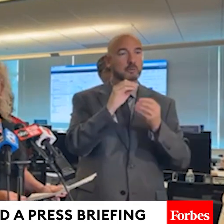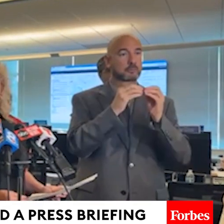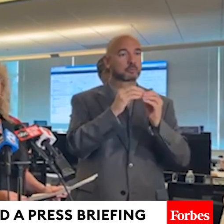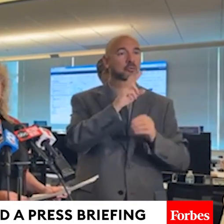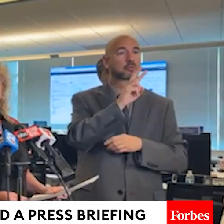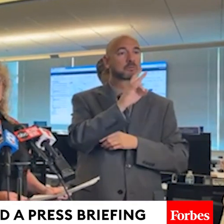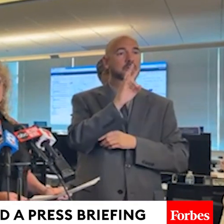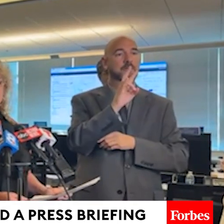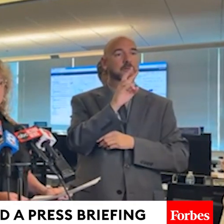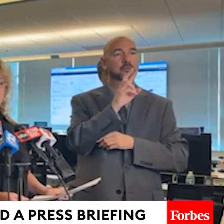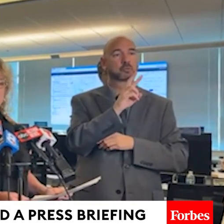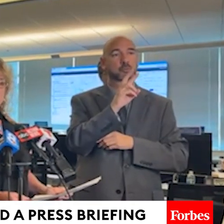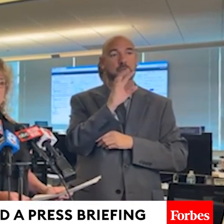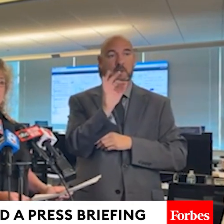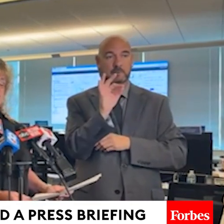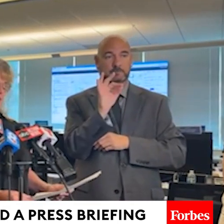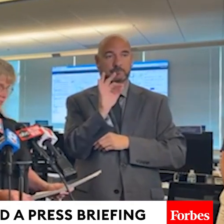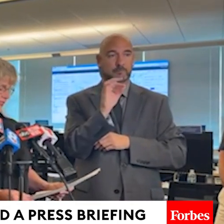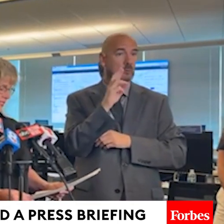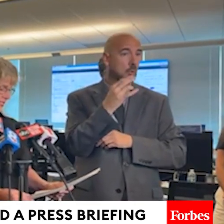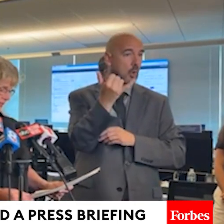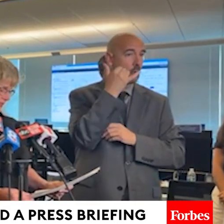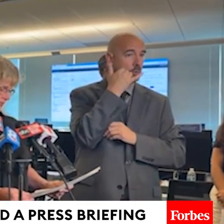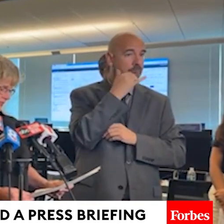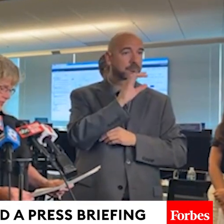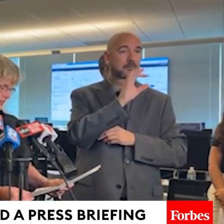27079, or call us at